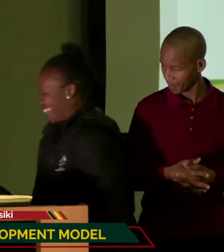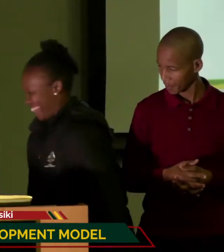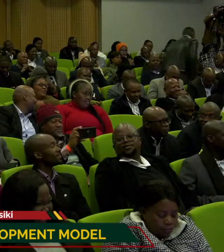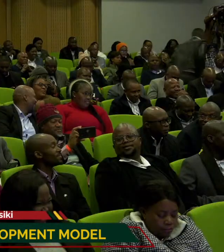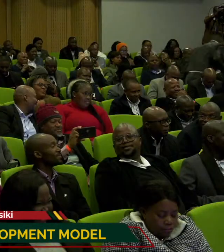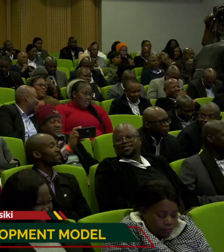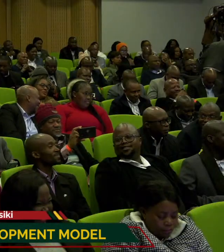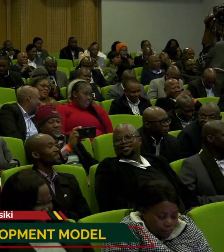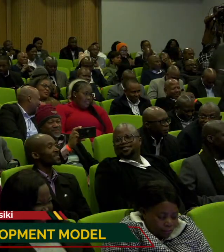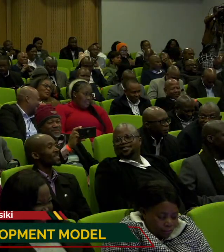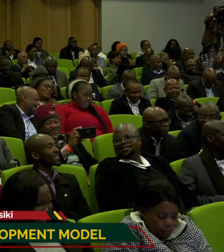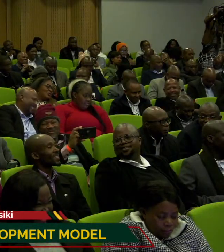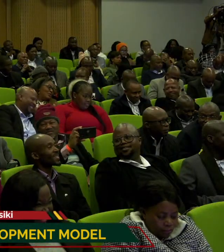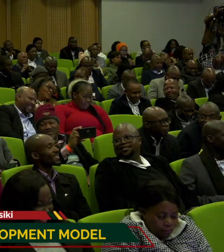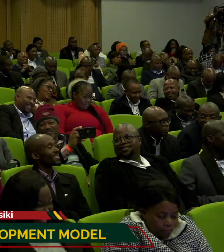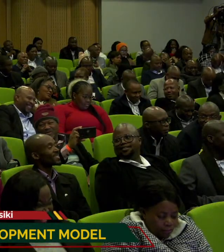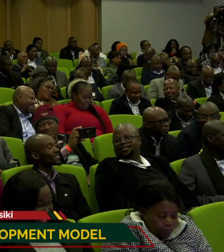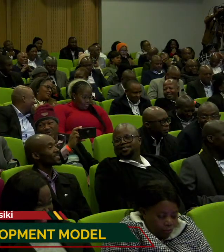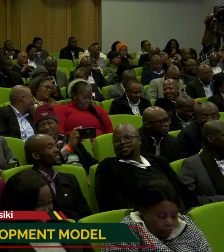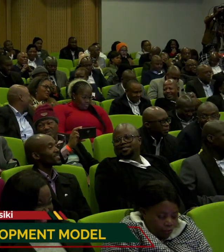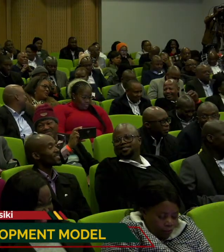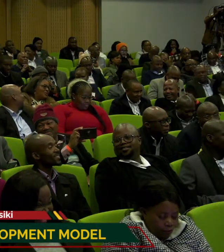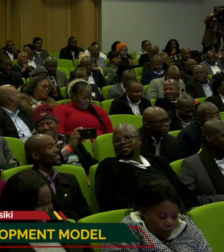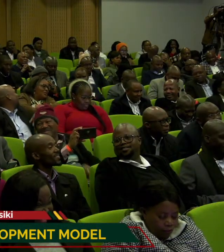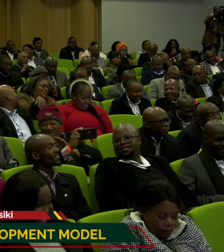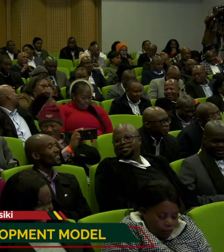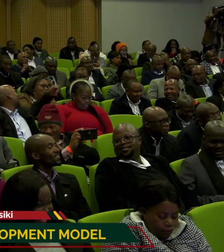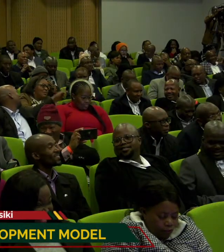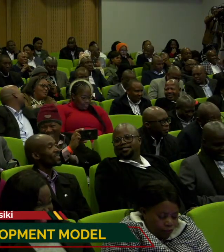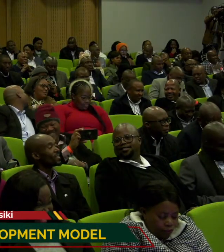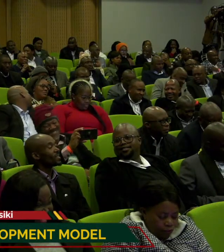izipeks zama niziphathanga